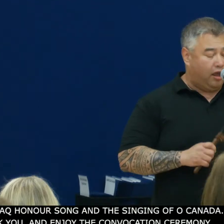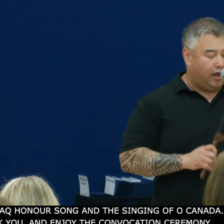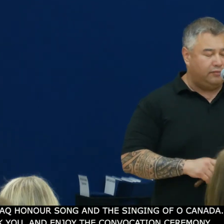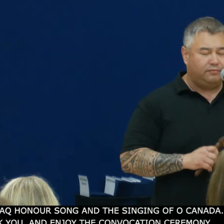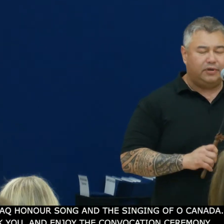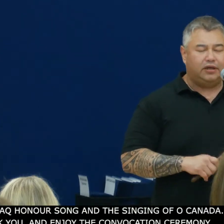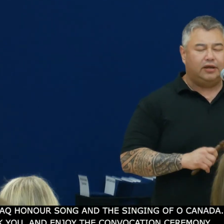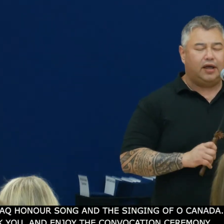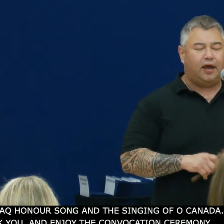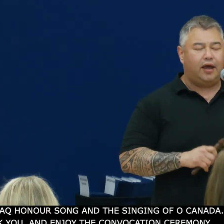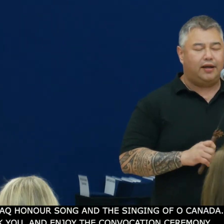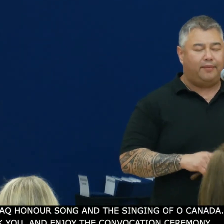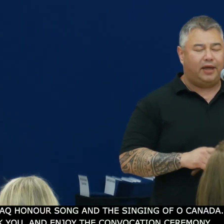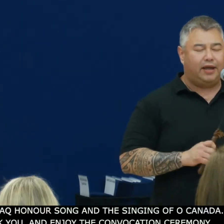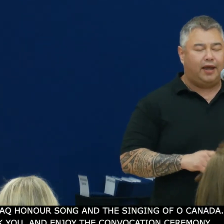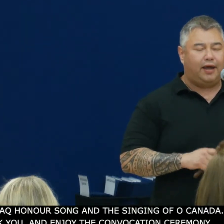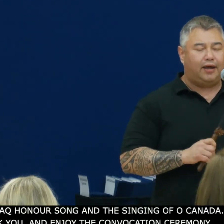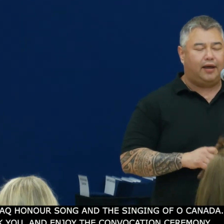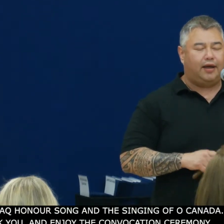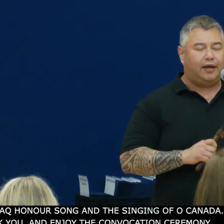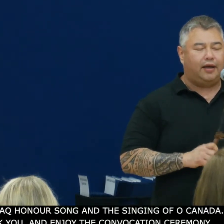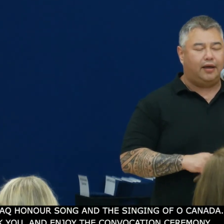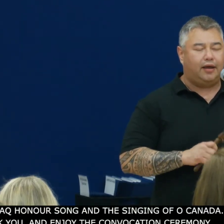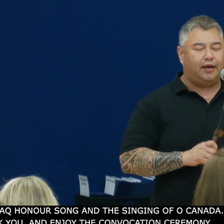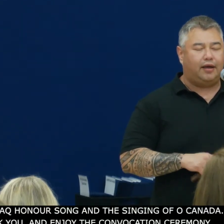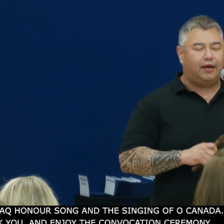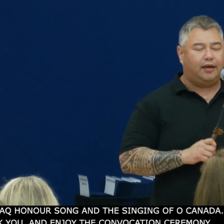edge. Getting me dead on my